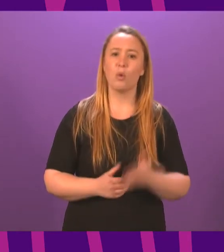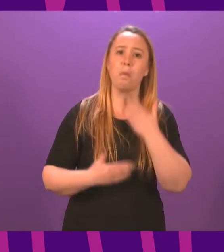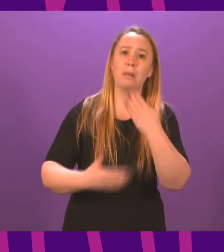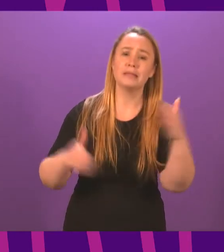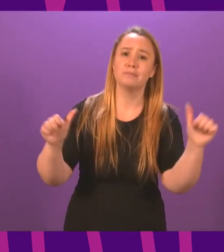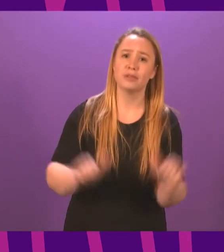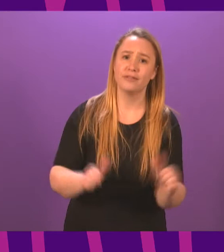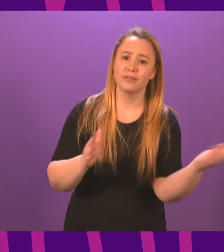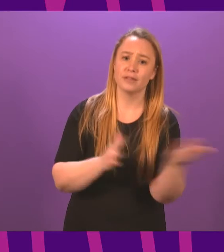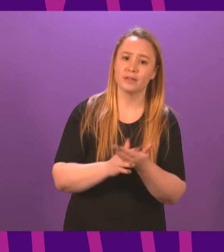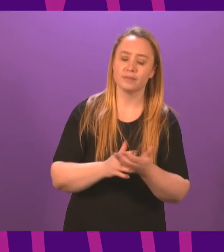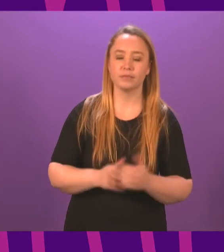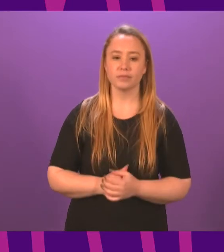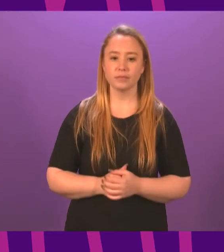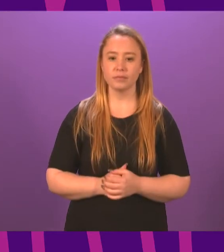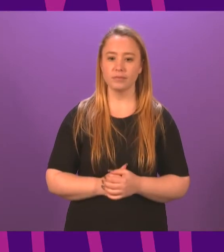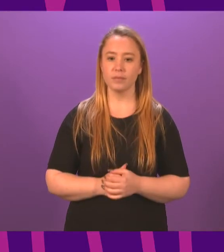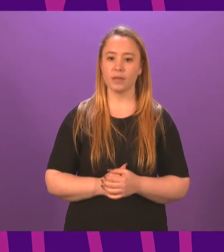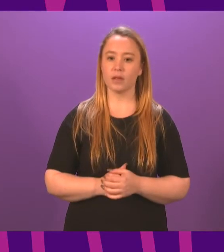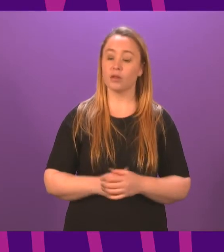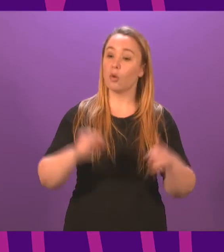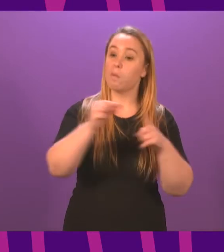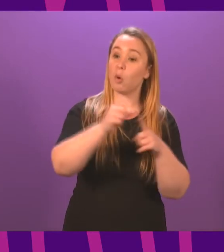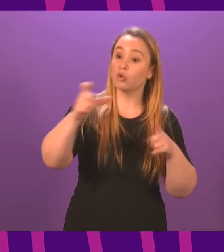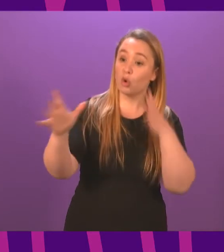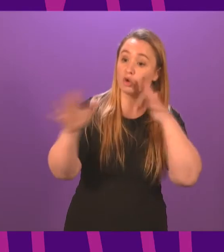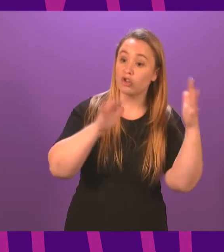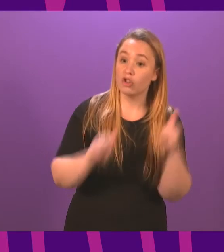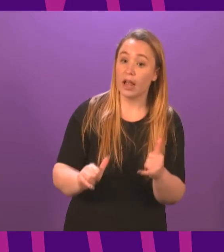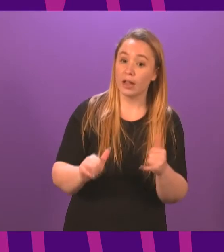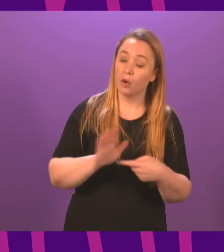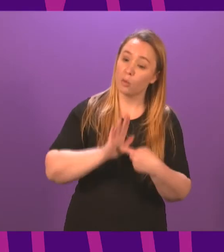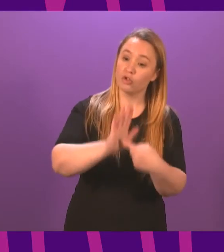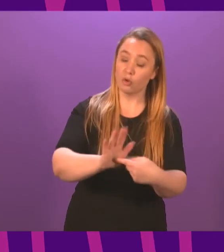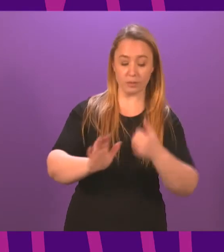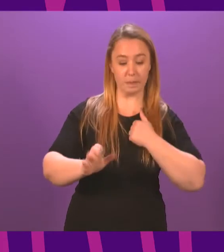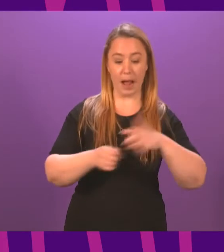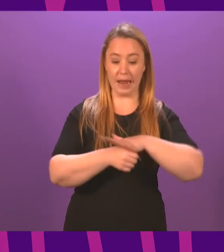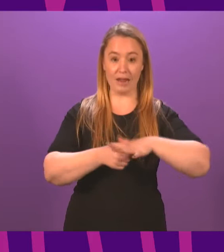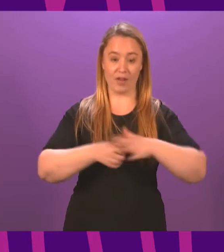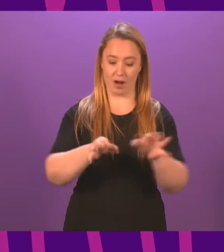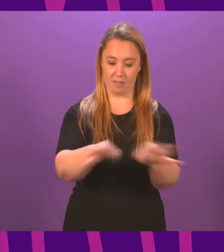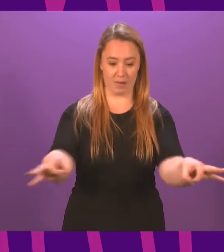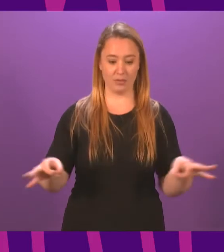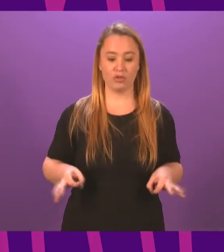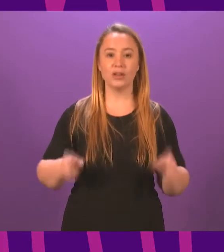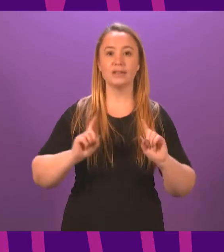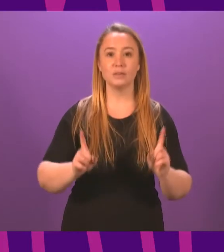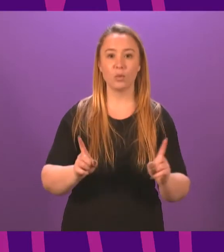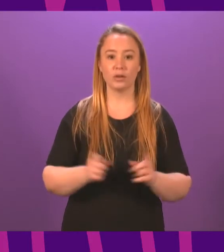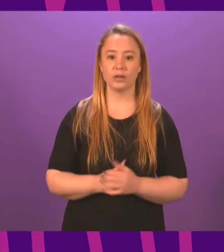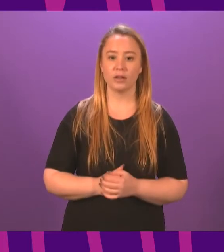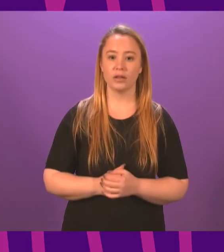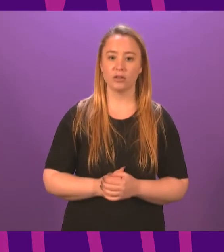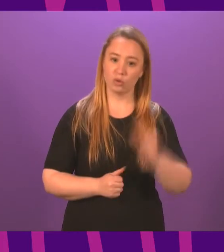please. Cabinet Secretary. Curious to know whether the member has seen the postcode checker, for instance, which enables people to put their postcode of where they live to then tell them